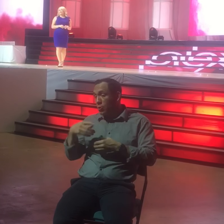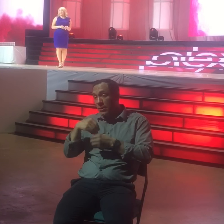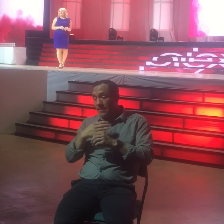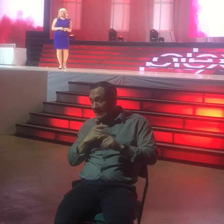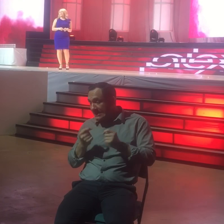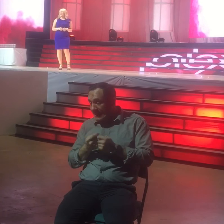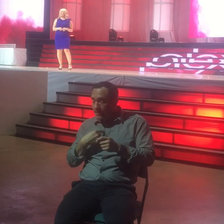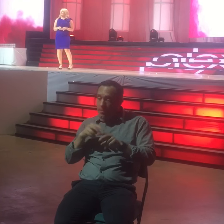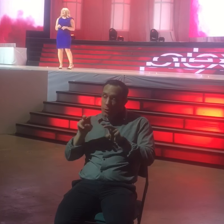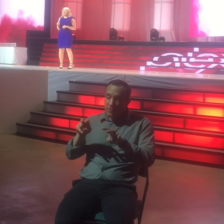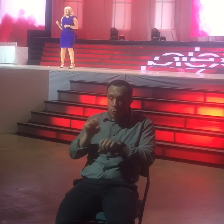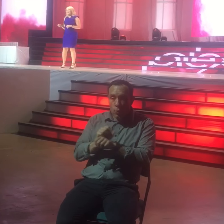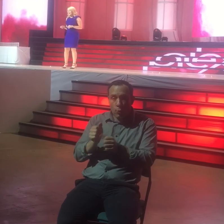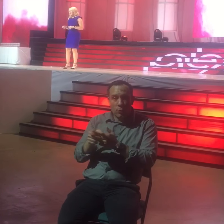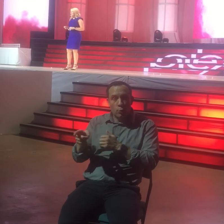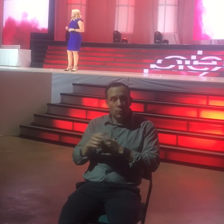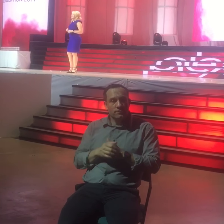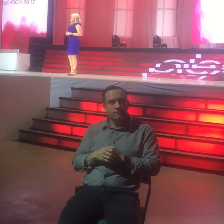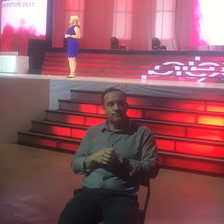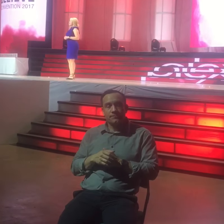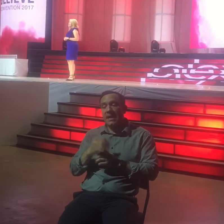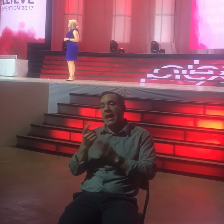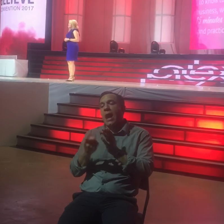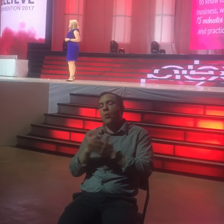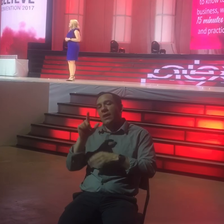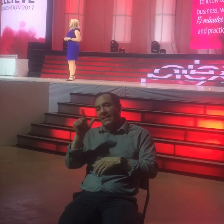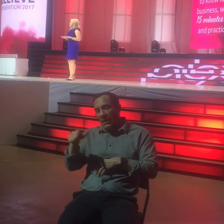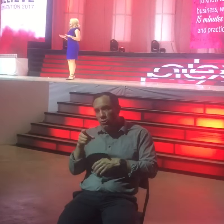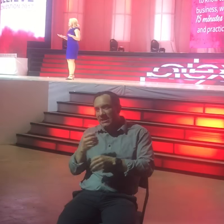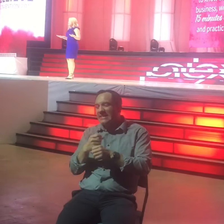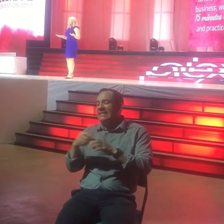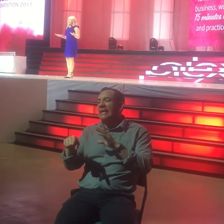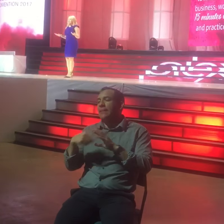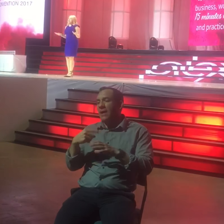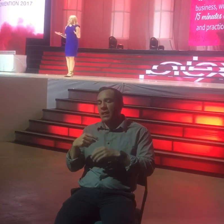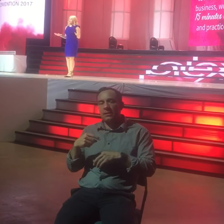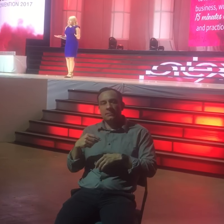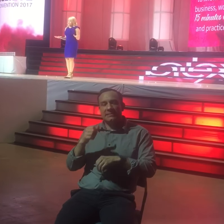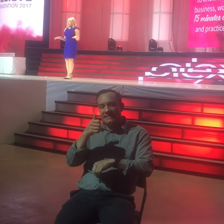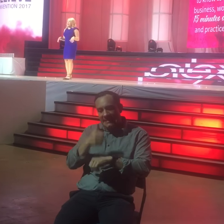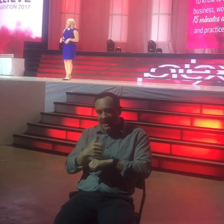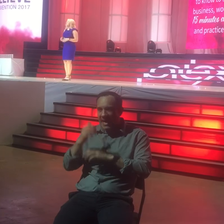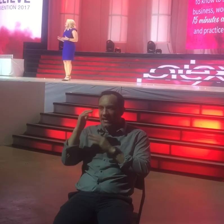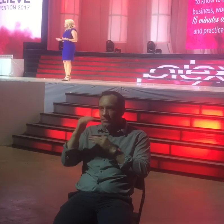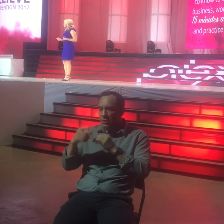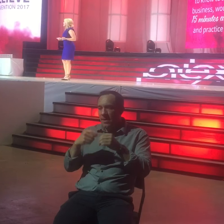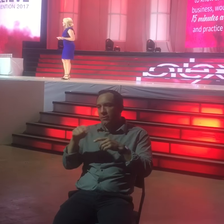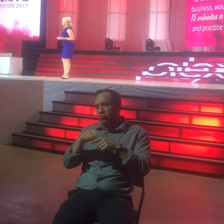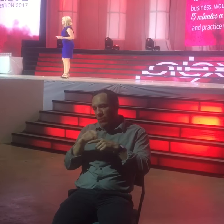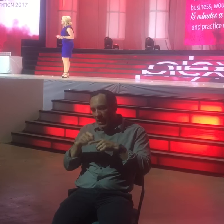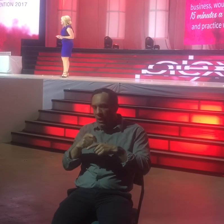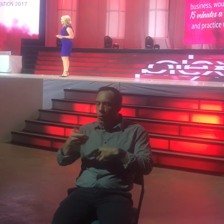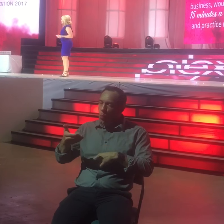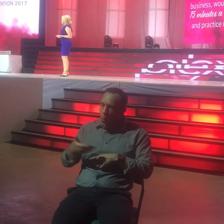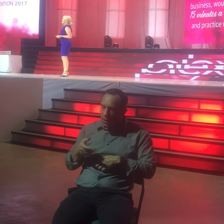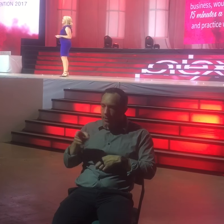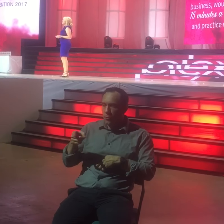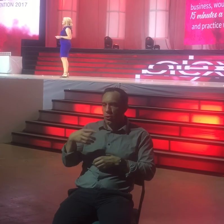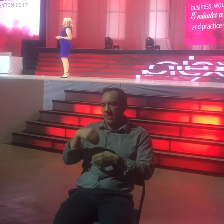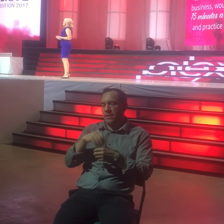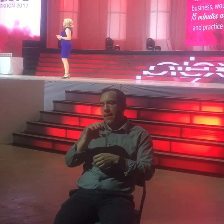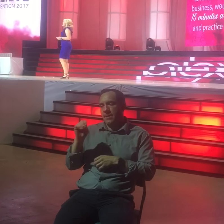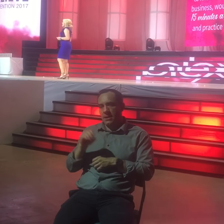to working with you. An hour later, Sally will get an email from you setting expectations about the training and welcoming her into our amazing